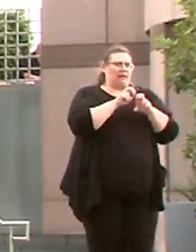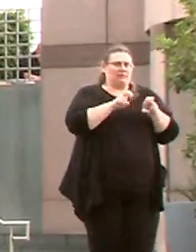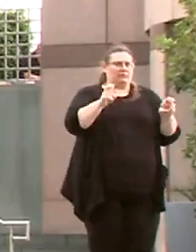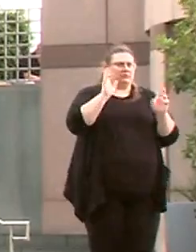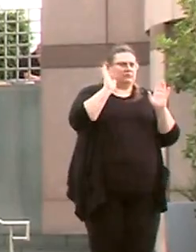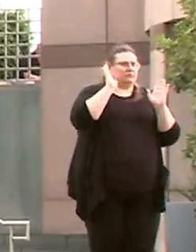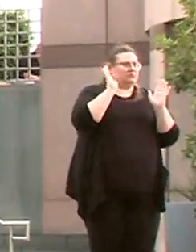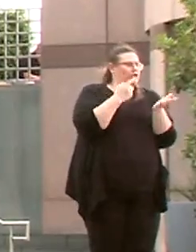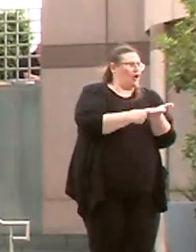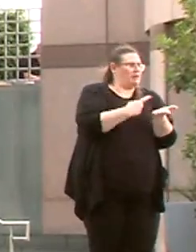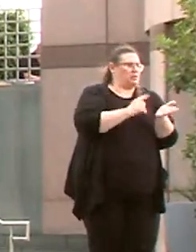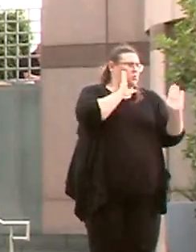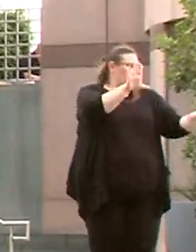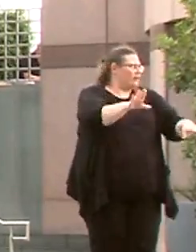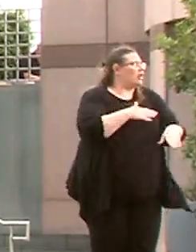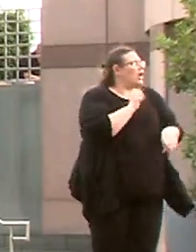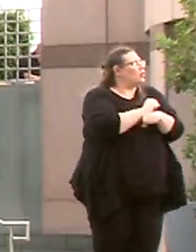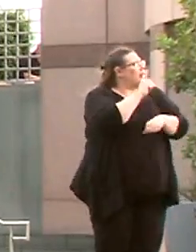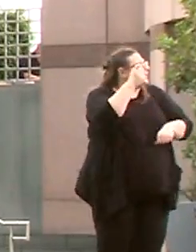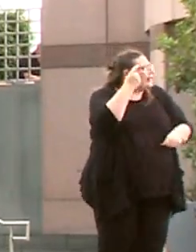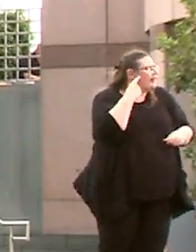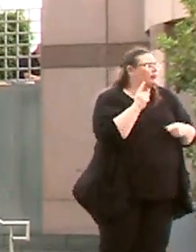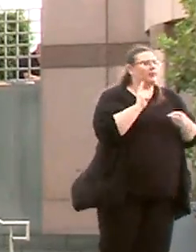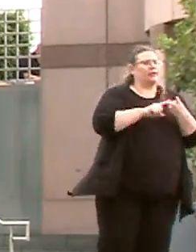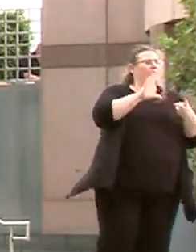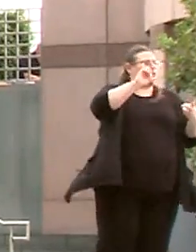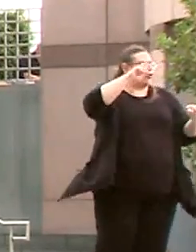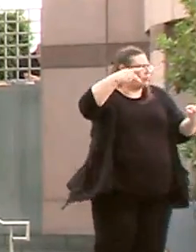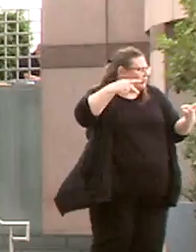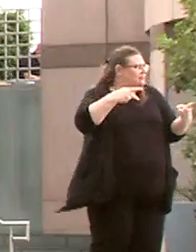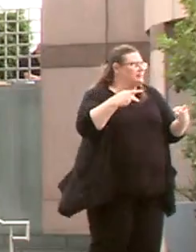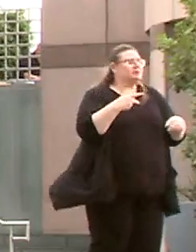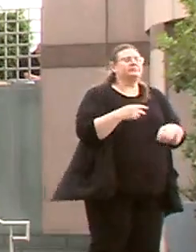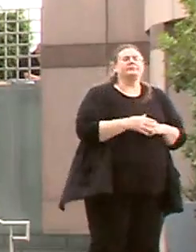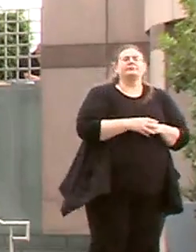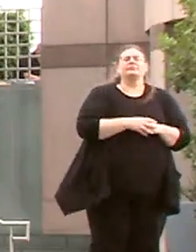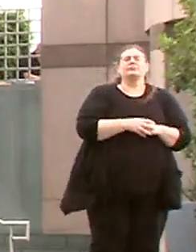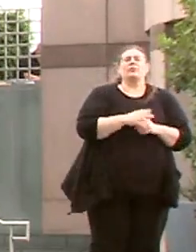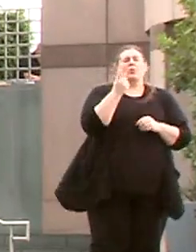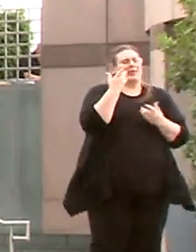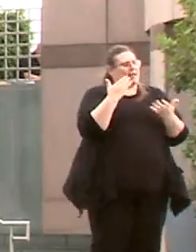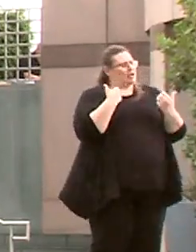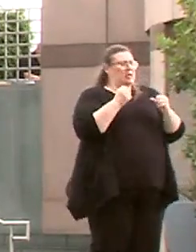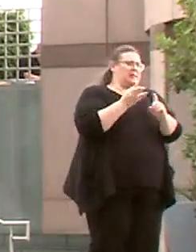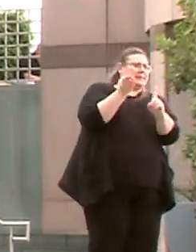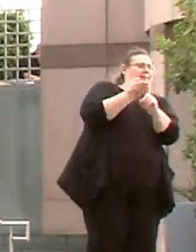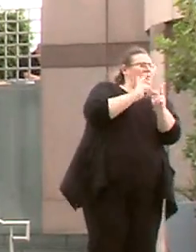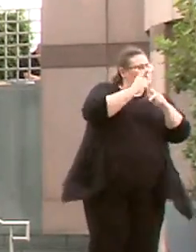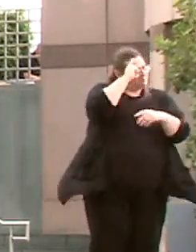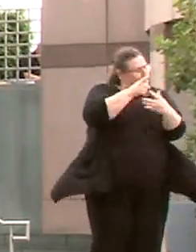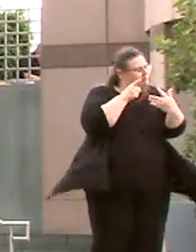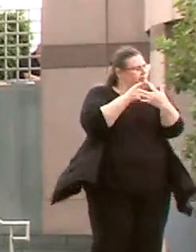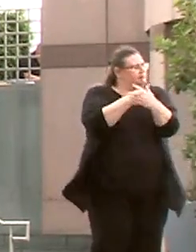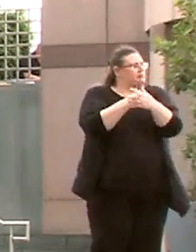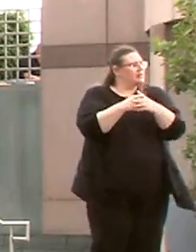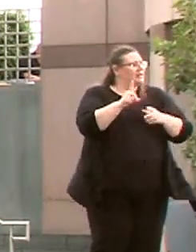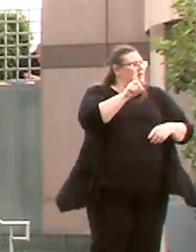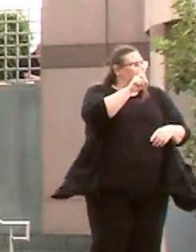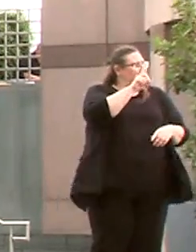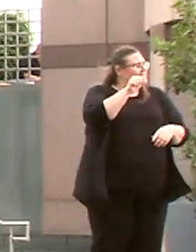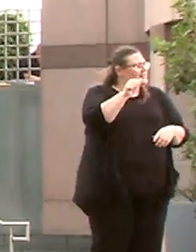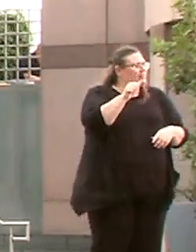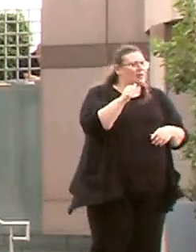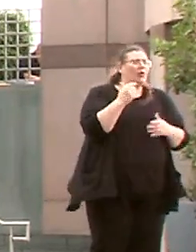conversation. I work in government, I work in corporate, and one of the things that I try to get people to understand is that disability, we're not looking